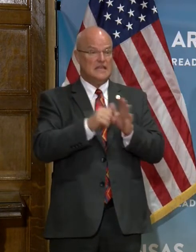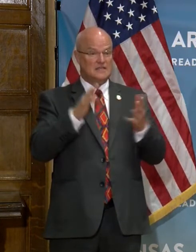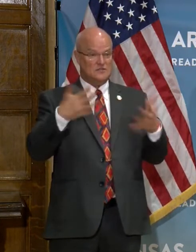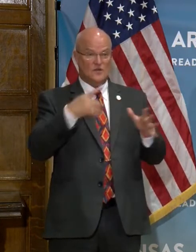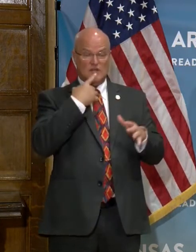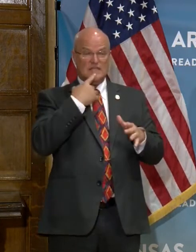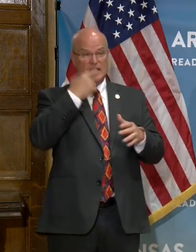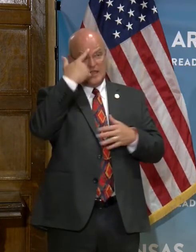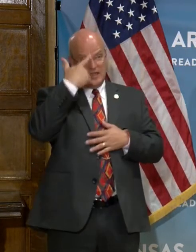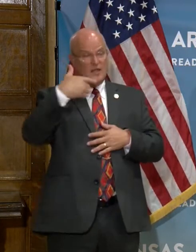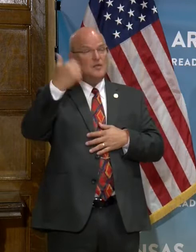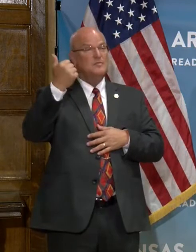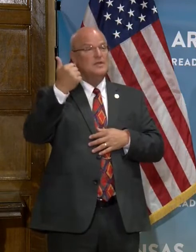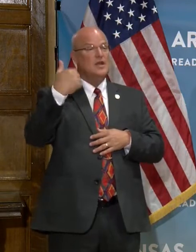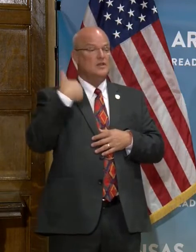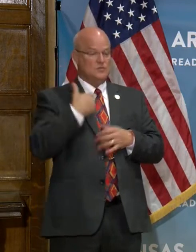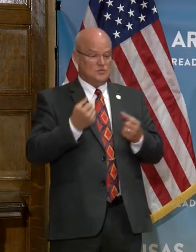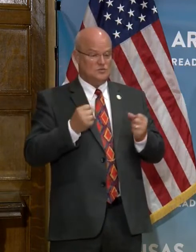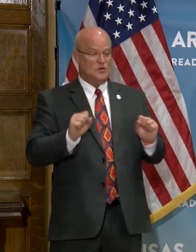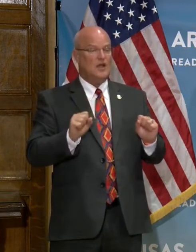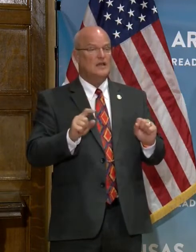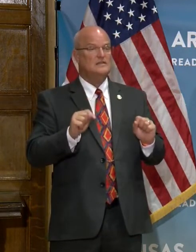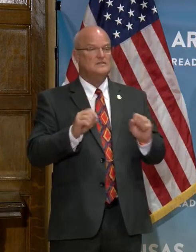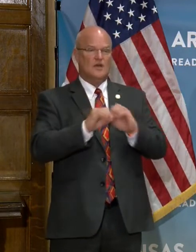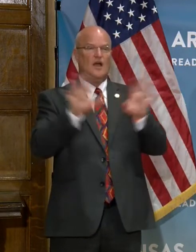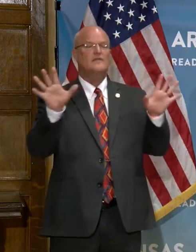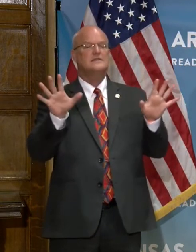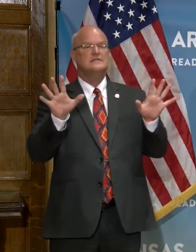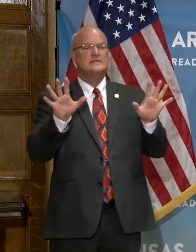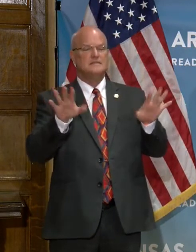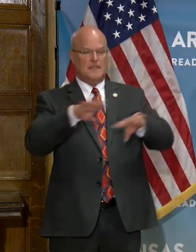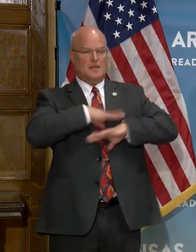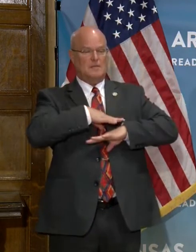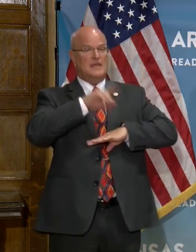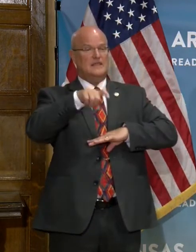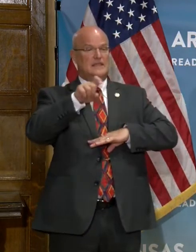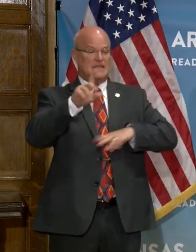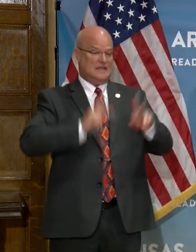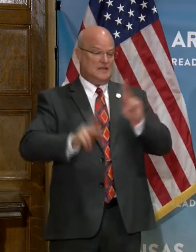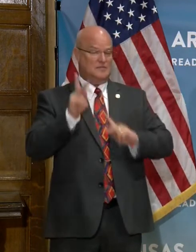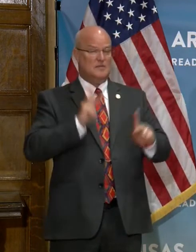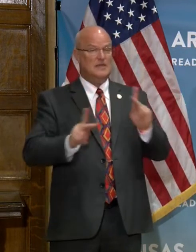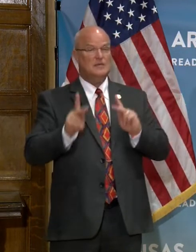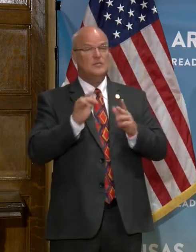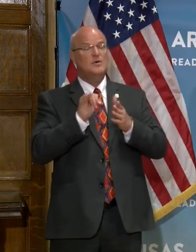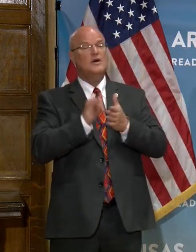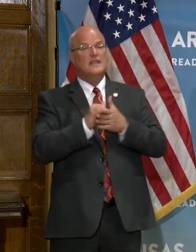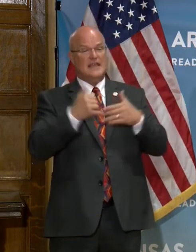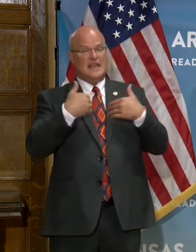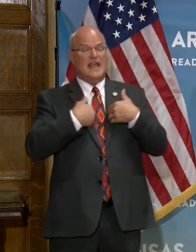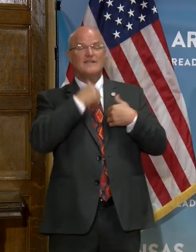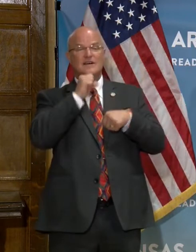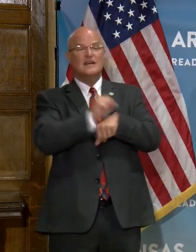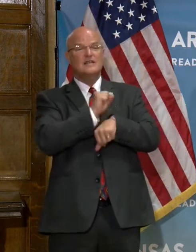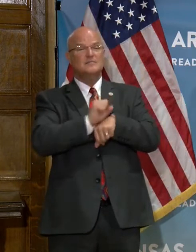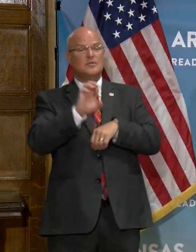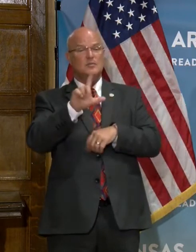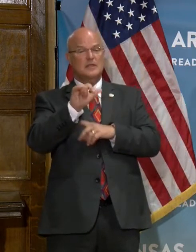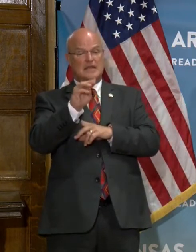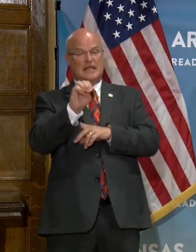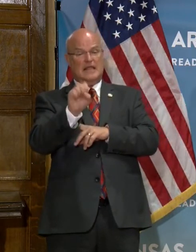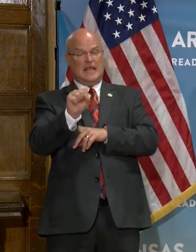pointed out, because we were trying to obviously meet the need of the citizens that have unemployment